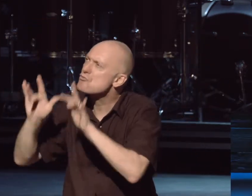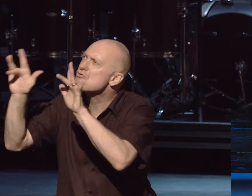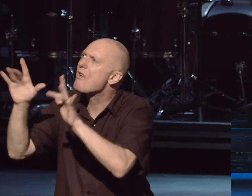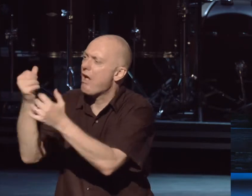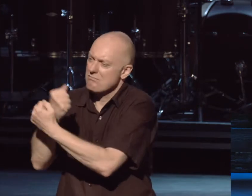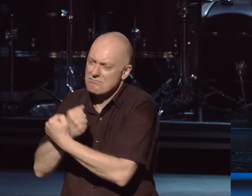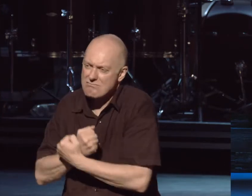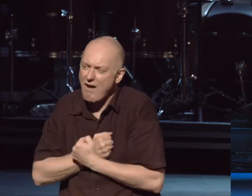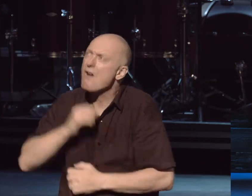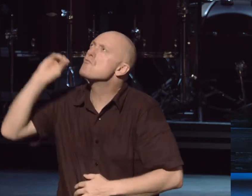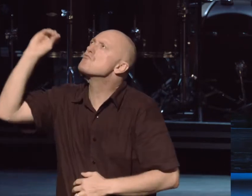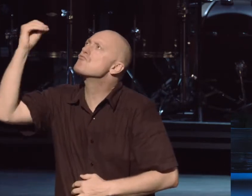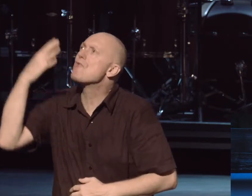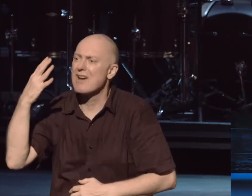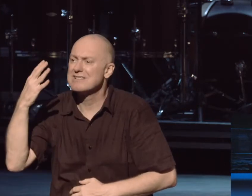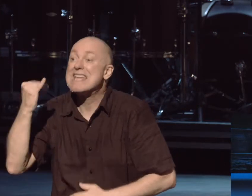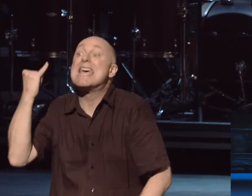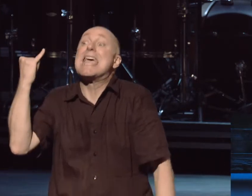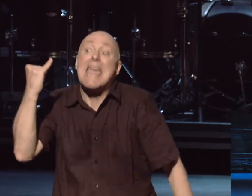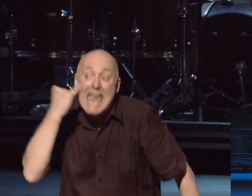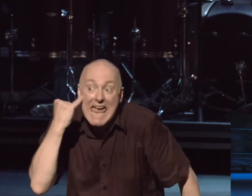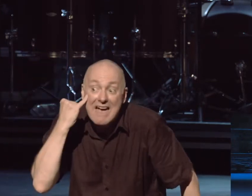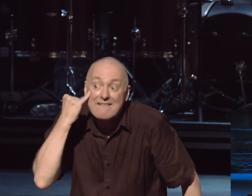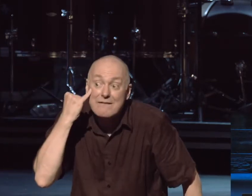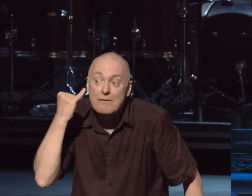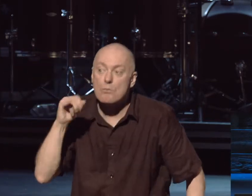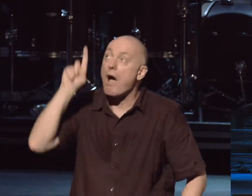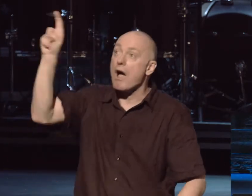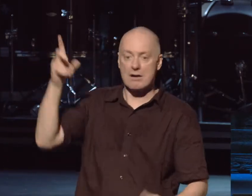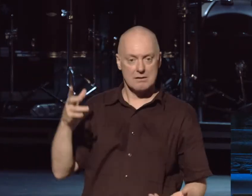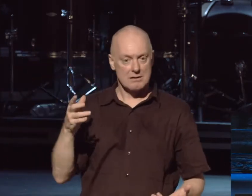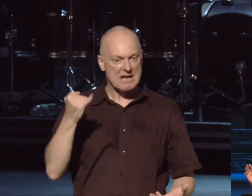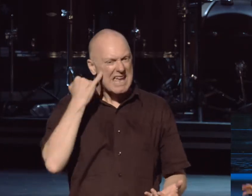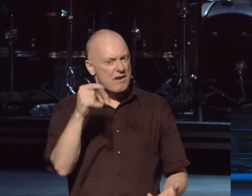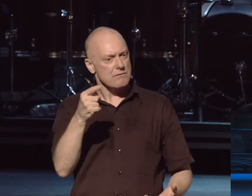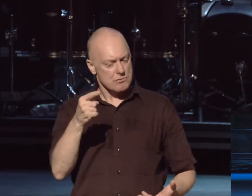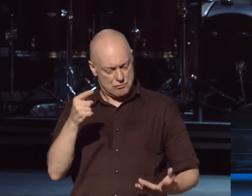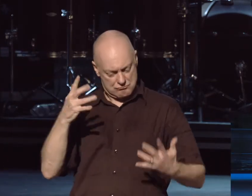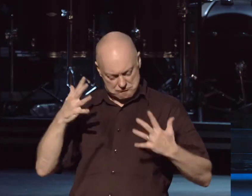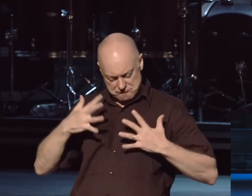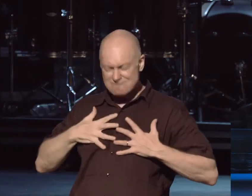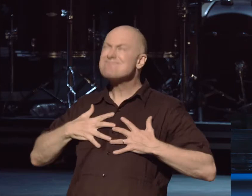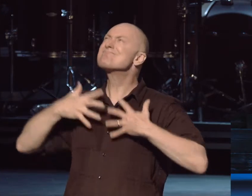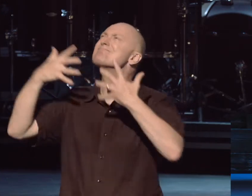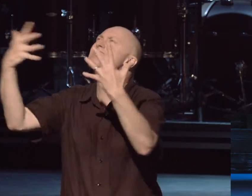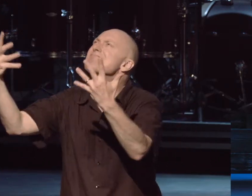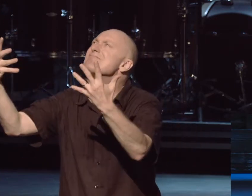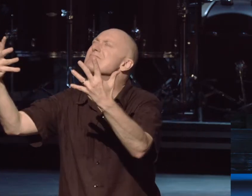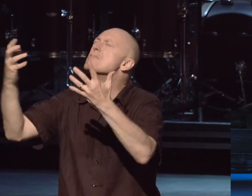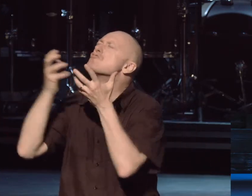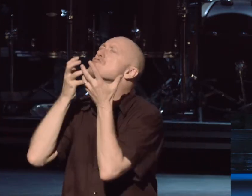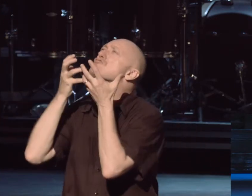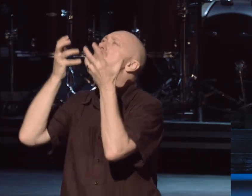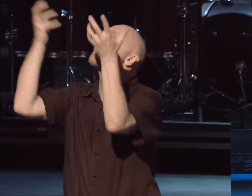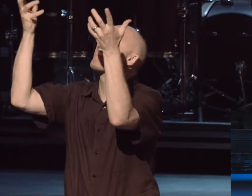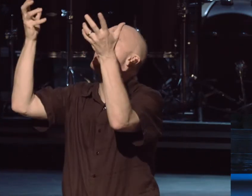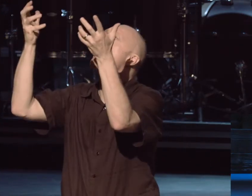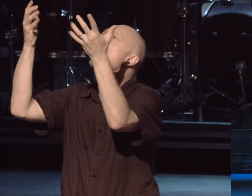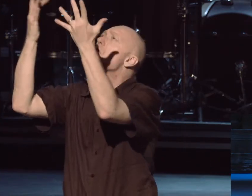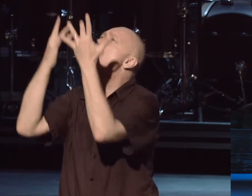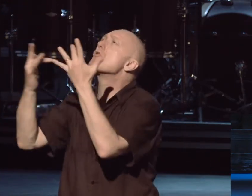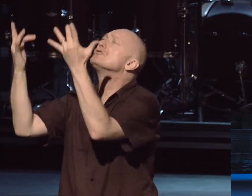the grace of our God that meets us there if we ask him. If you and I have a genuine heart of confession, we cry out for mercy. We cry out